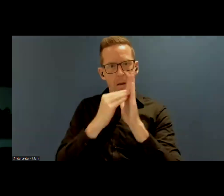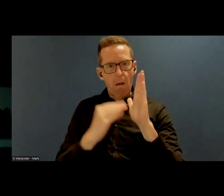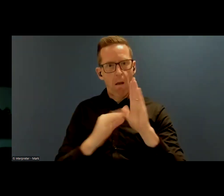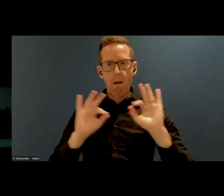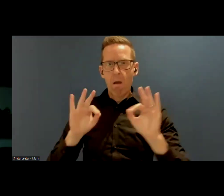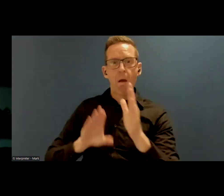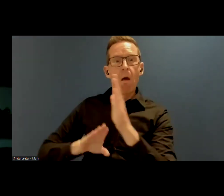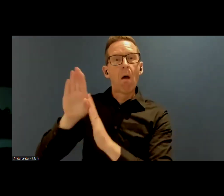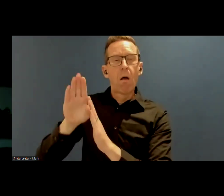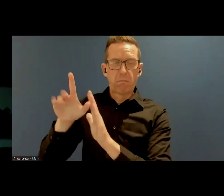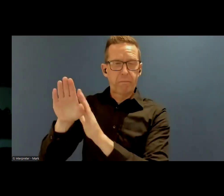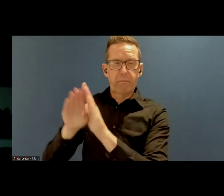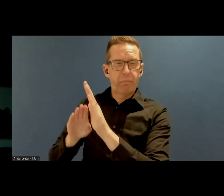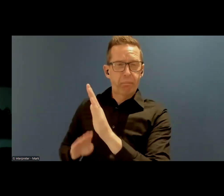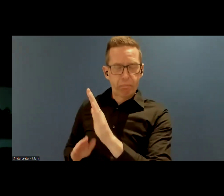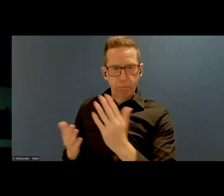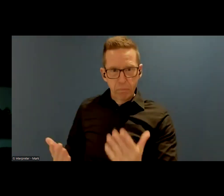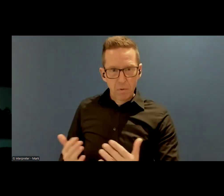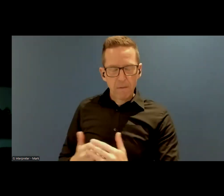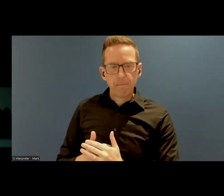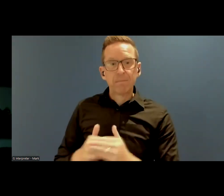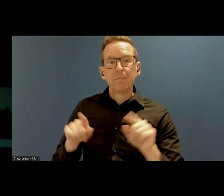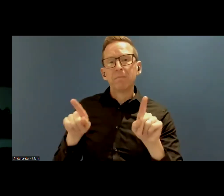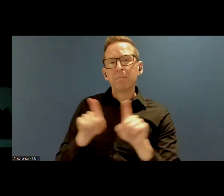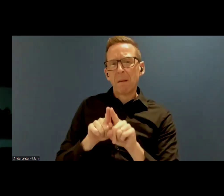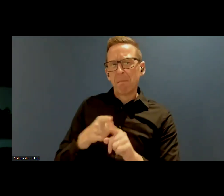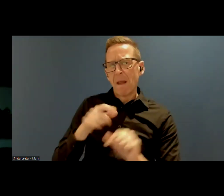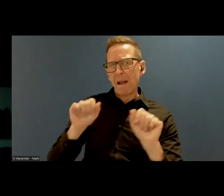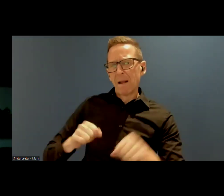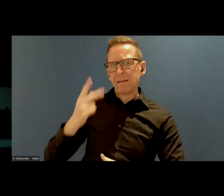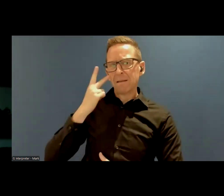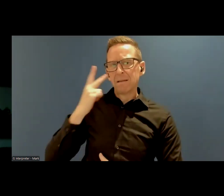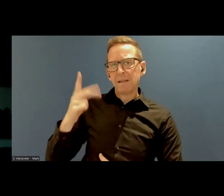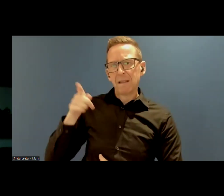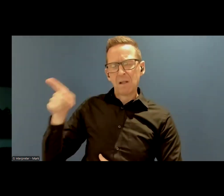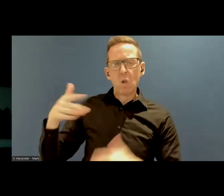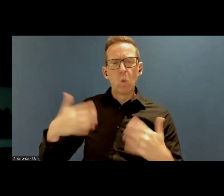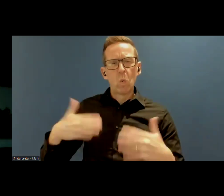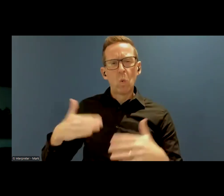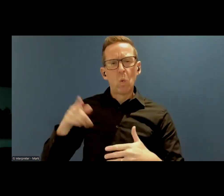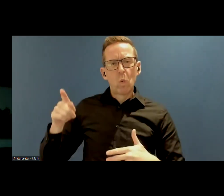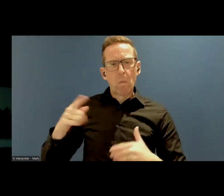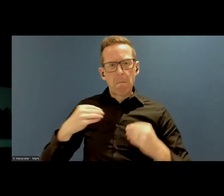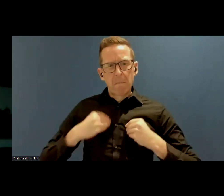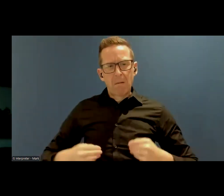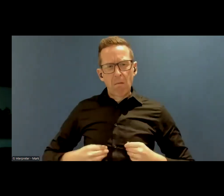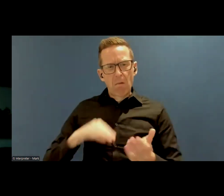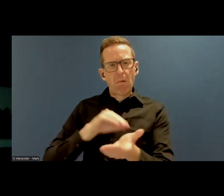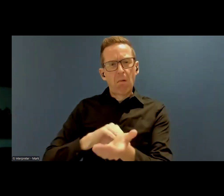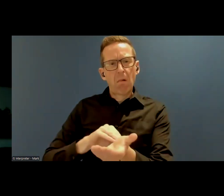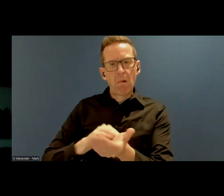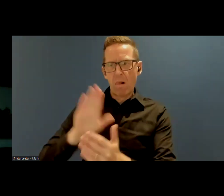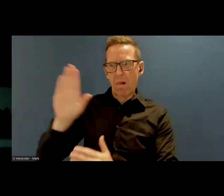also there is a taking up again of the medical model of disabilities.